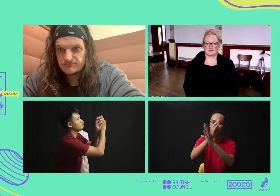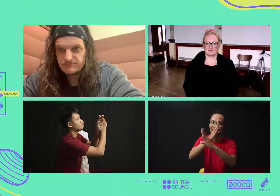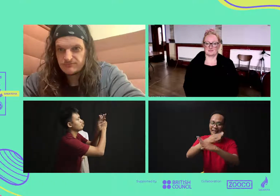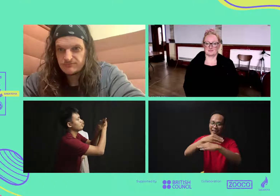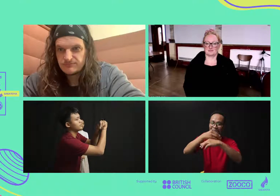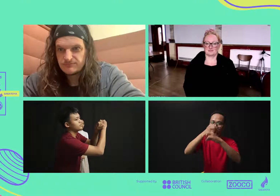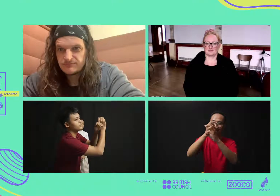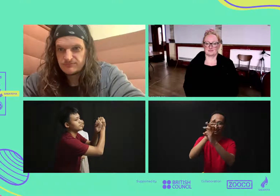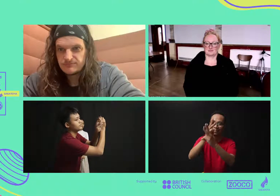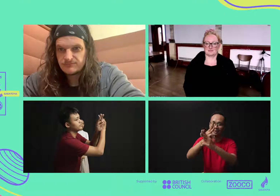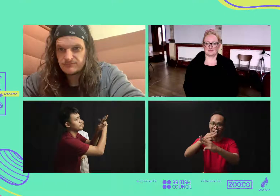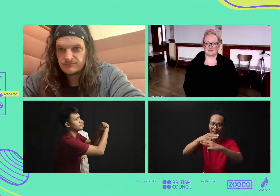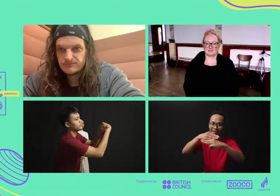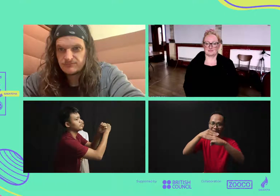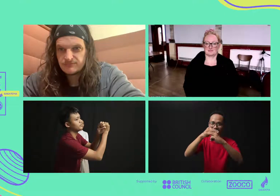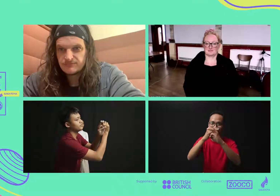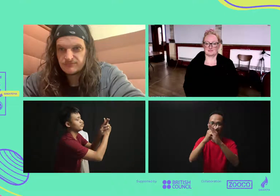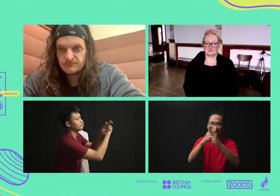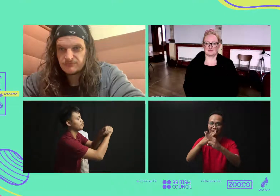Nice.